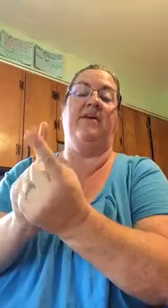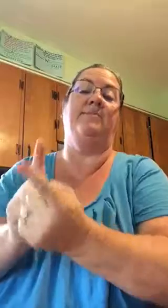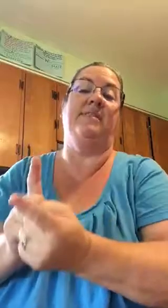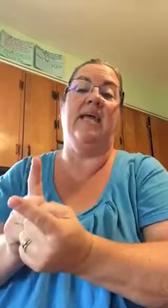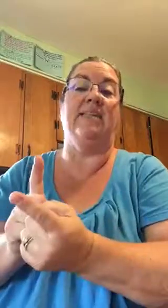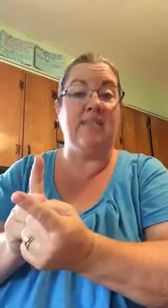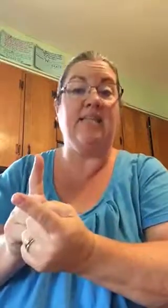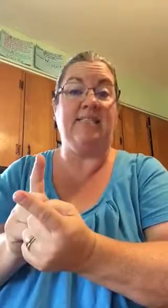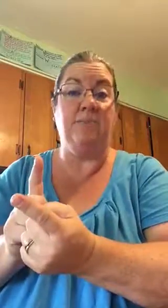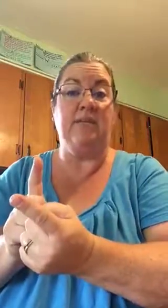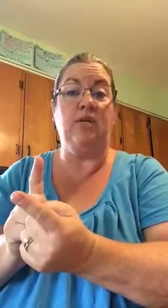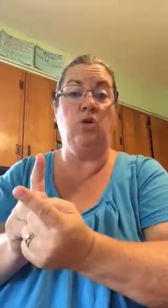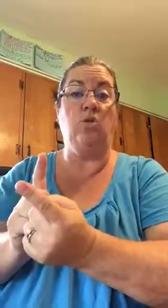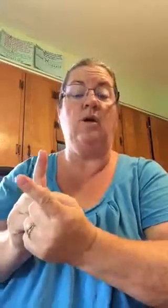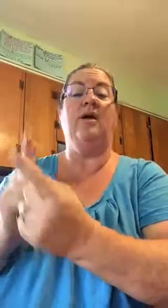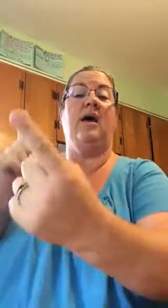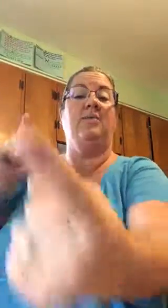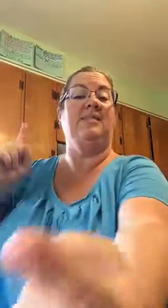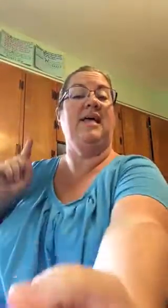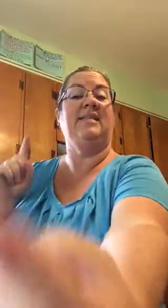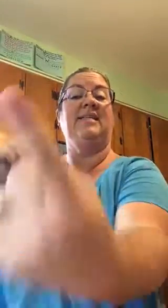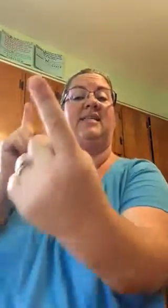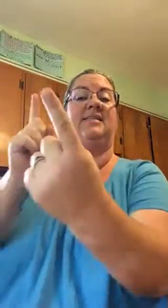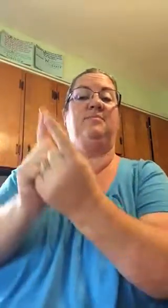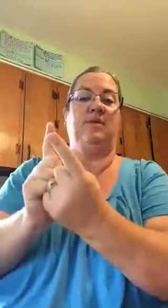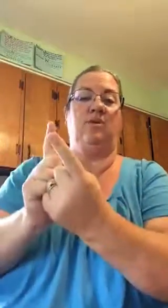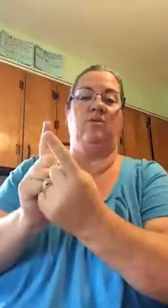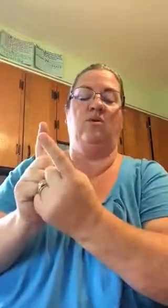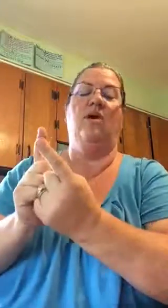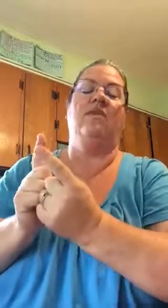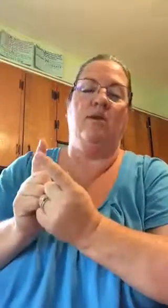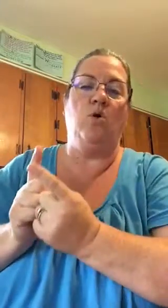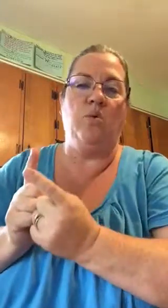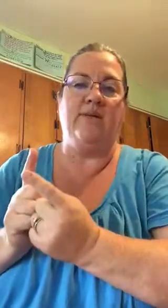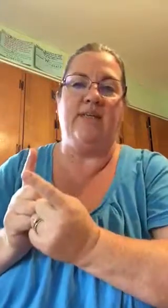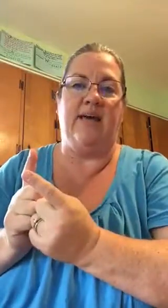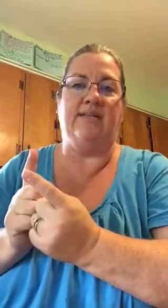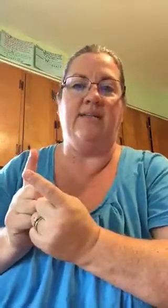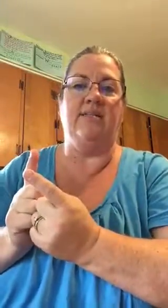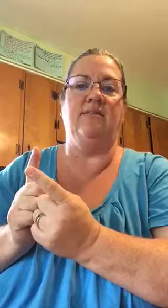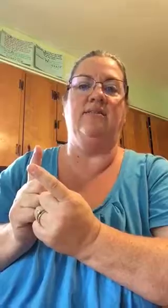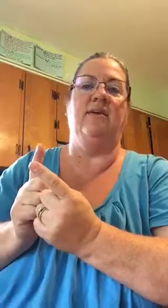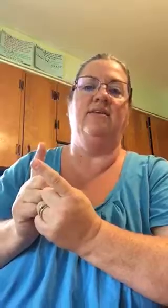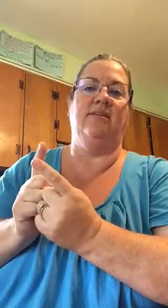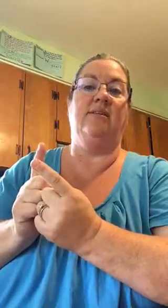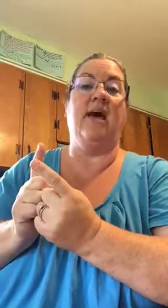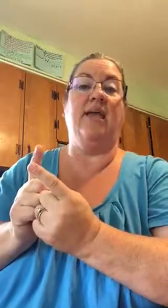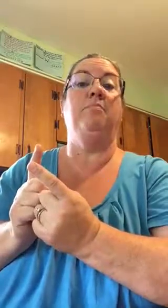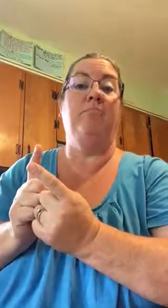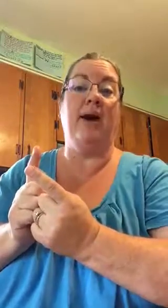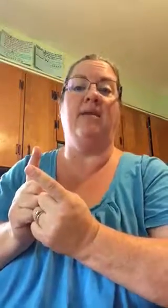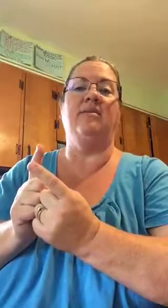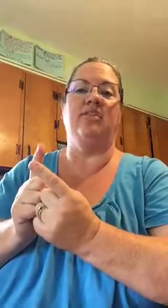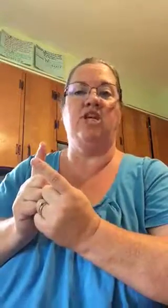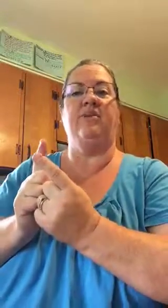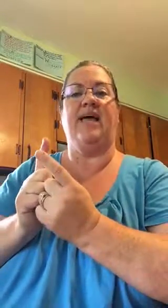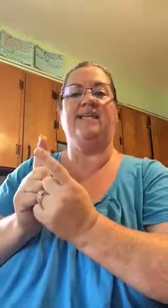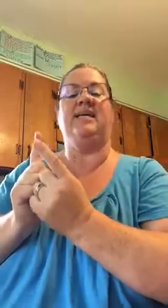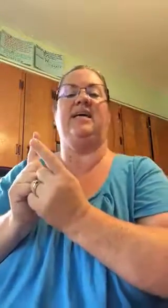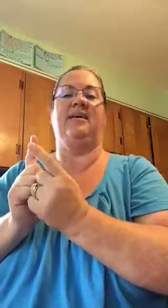I'm saying it's nice to meet you. I would say it's nice to meet you. There are more words in that sentence to sign, but the general idea is